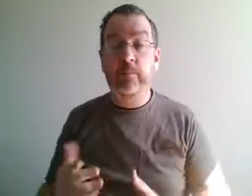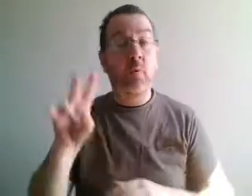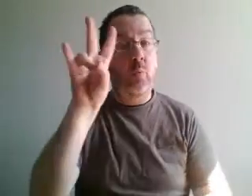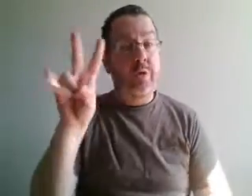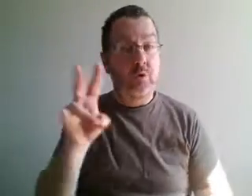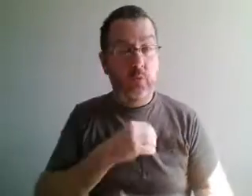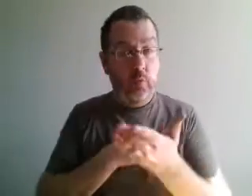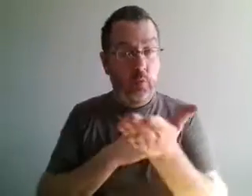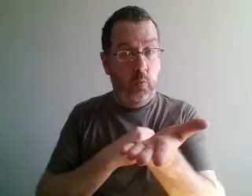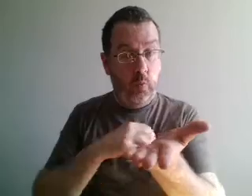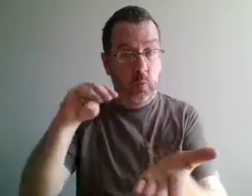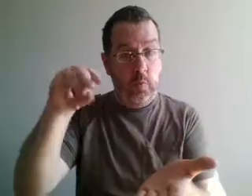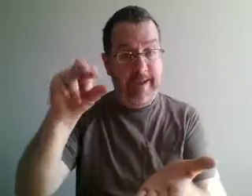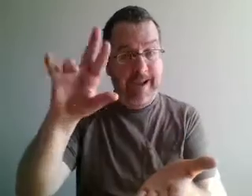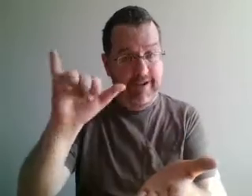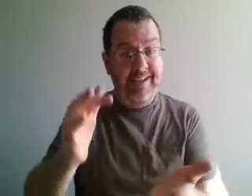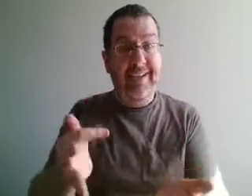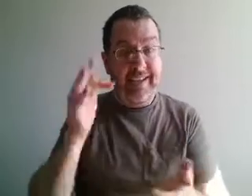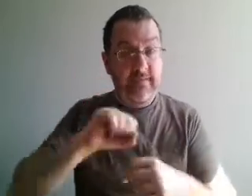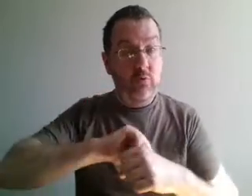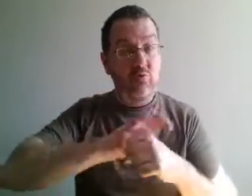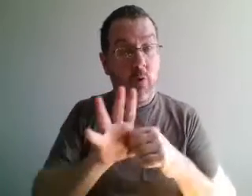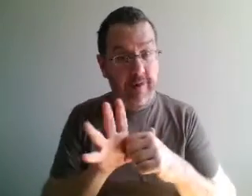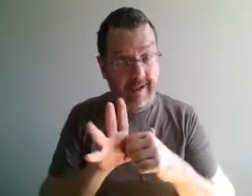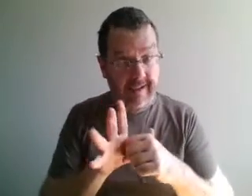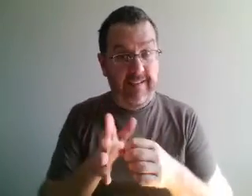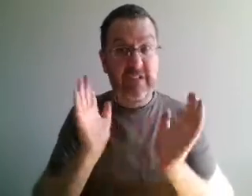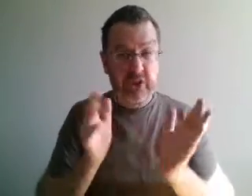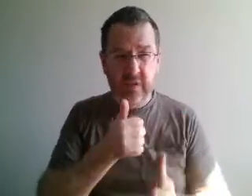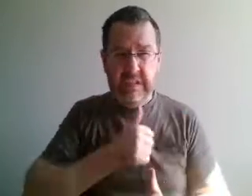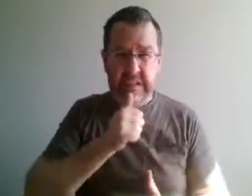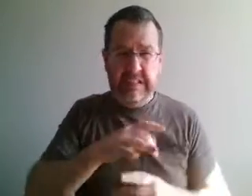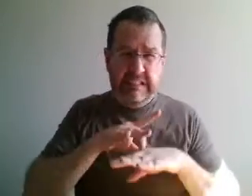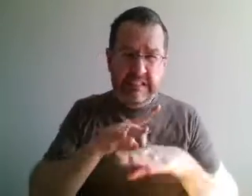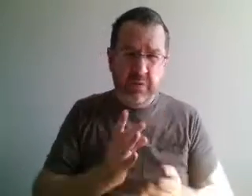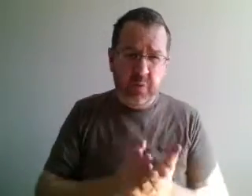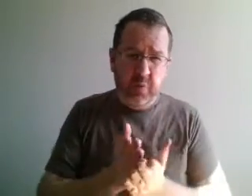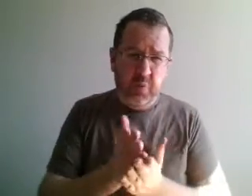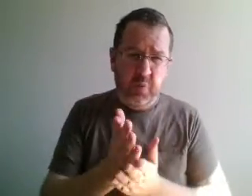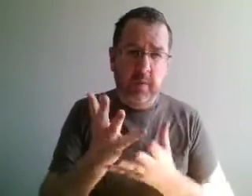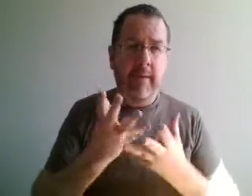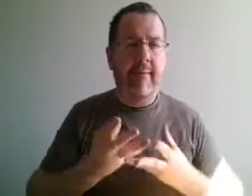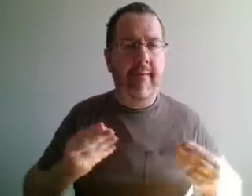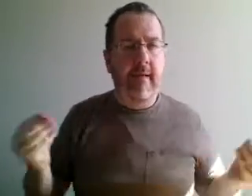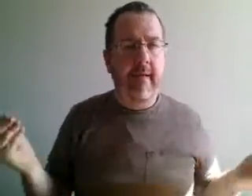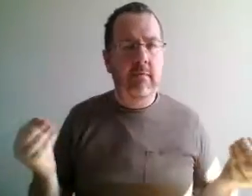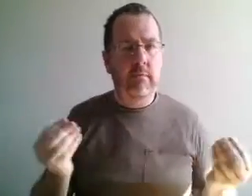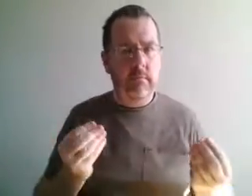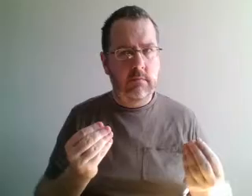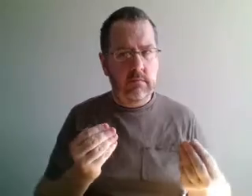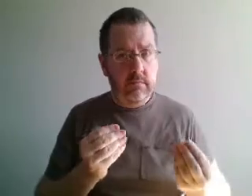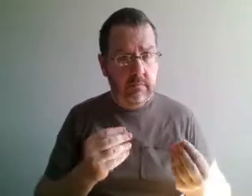virus and recovered but hadn't been tested, would you know if you had the virus if you were tested at some stage? Can you get it more than